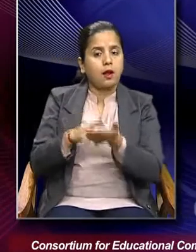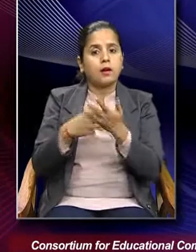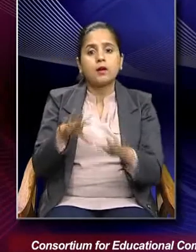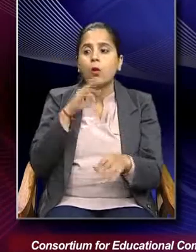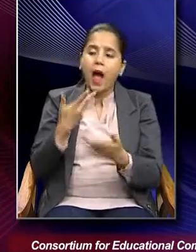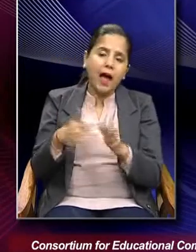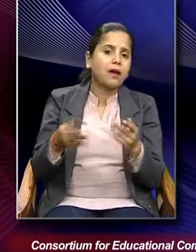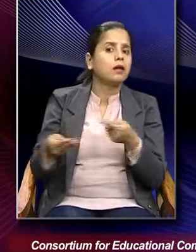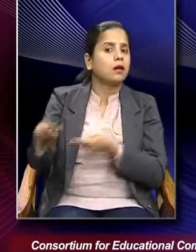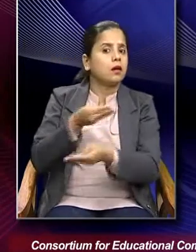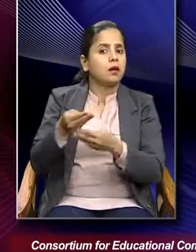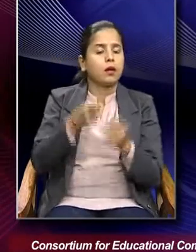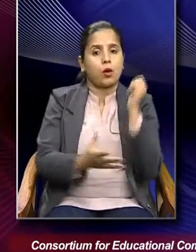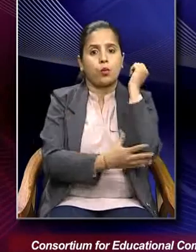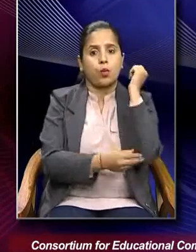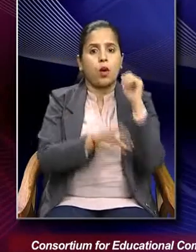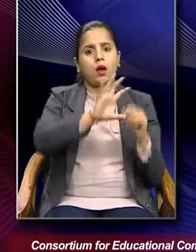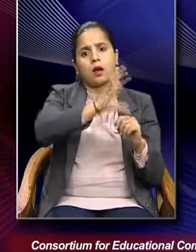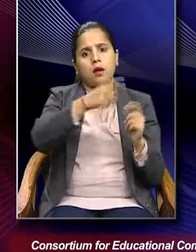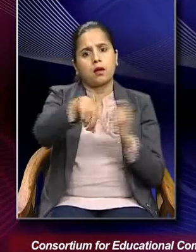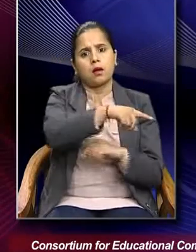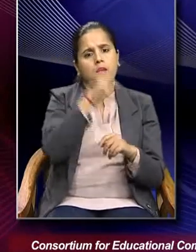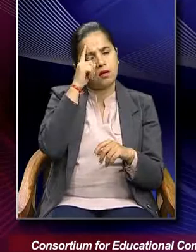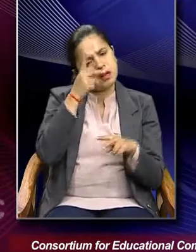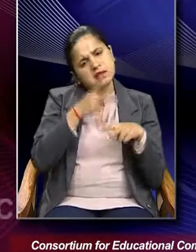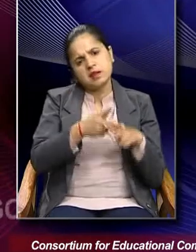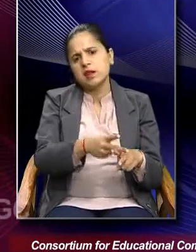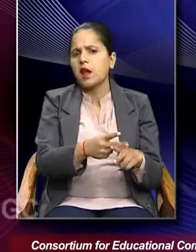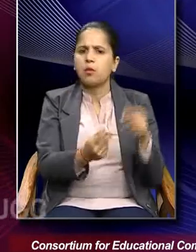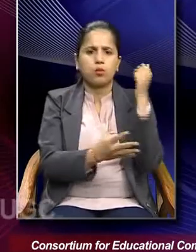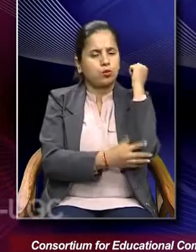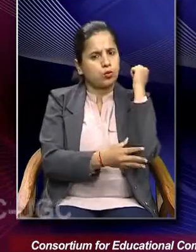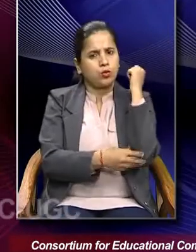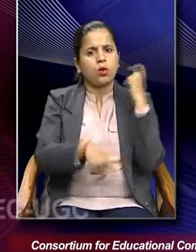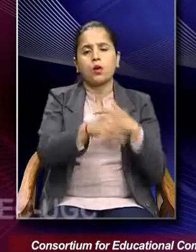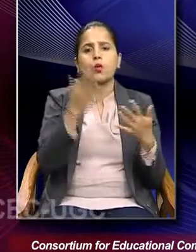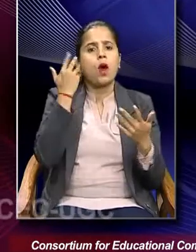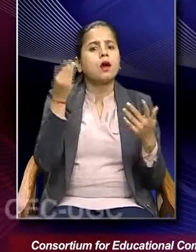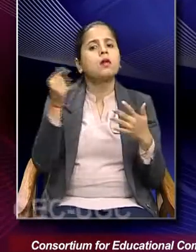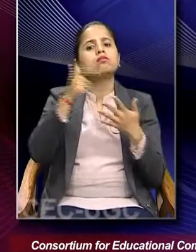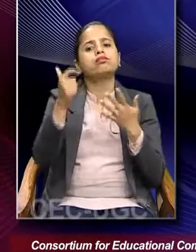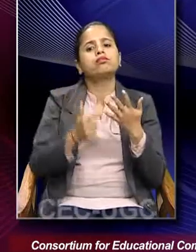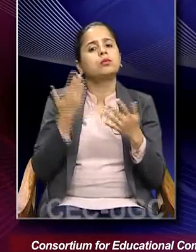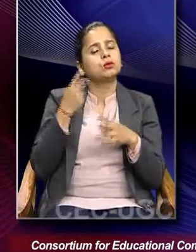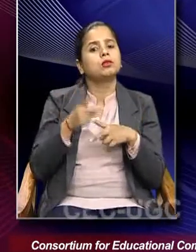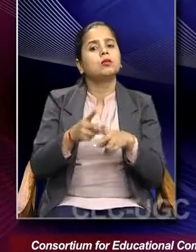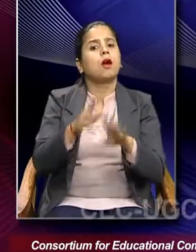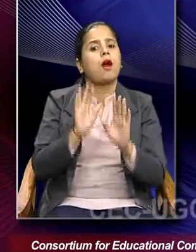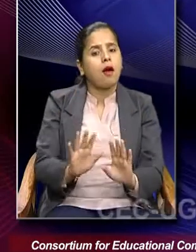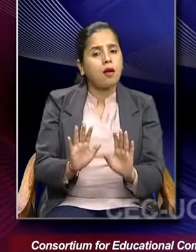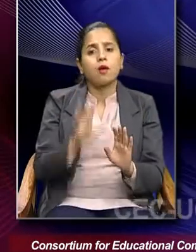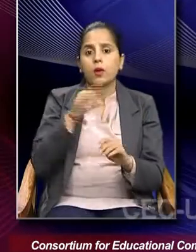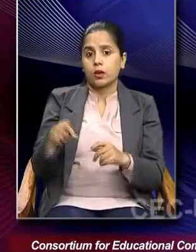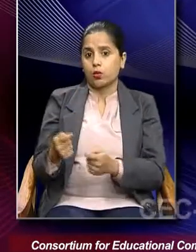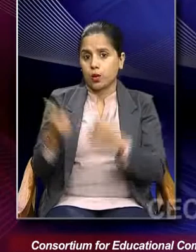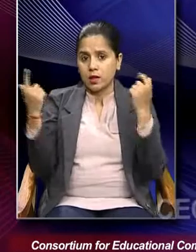exchange, the poorer countries are likely to remain poor. Since those conditions persist, the situation of rich and